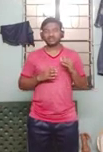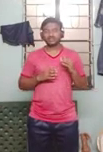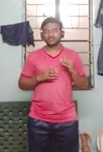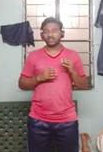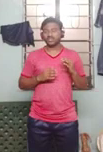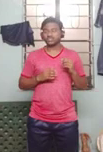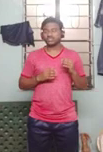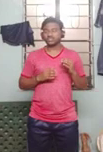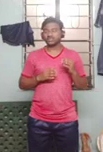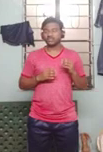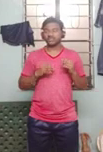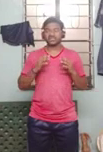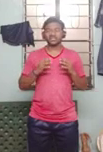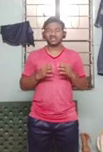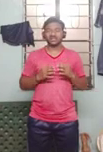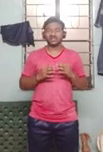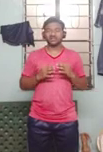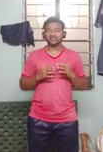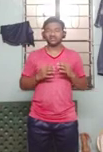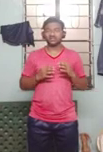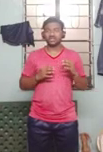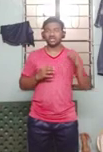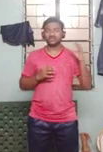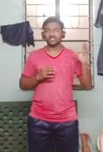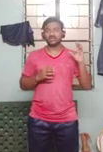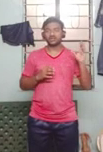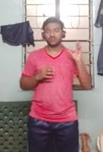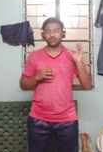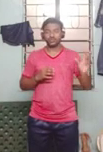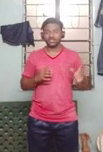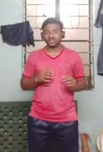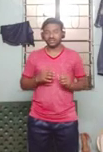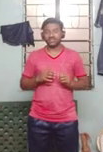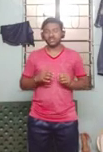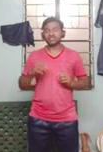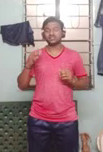Uh, let's consider that the life cycle of your object is